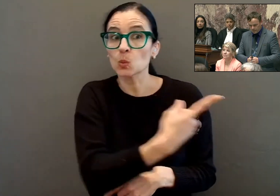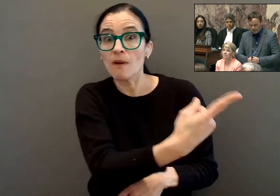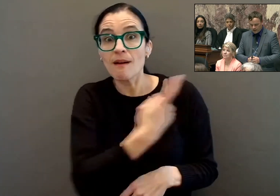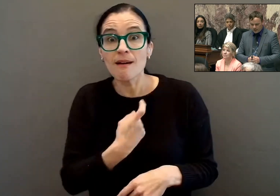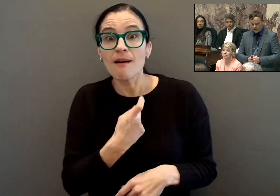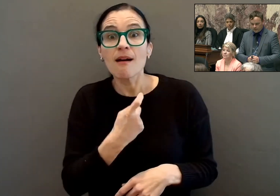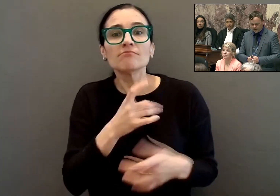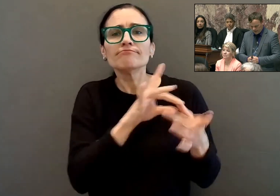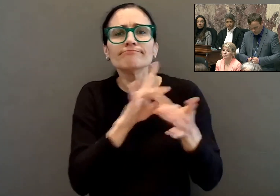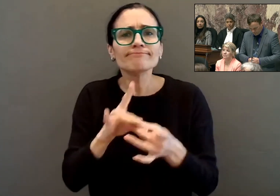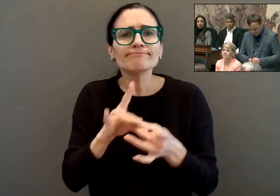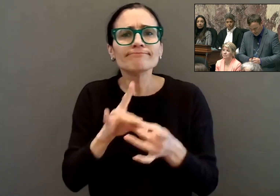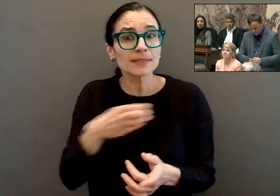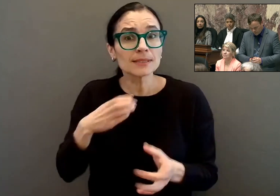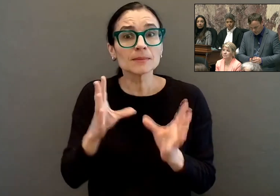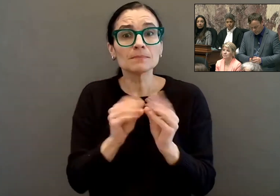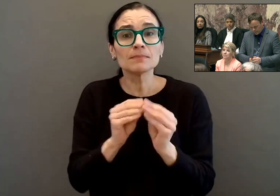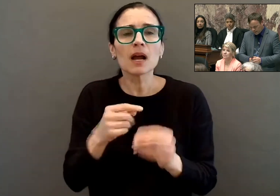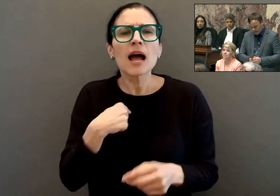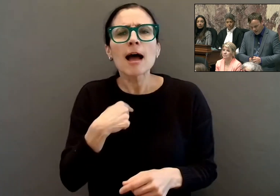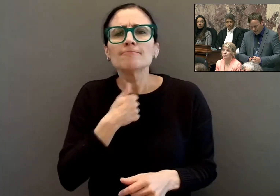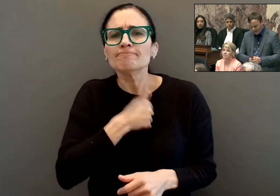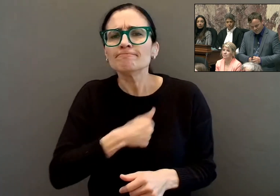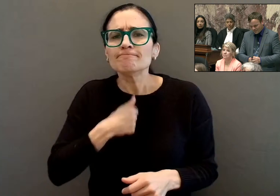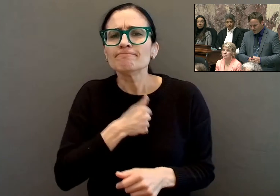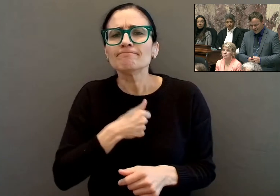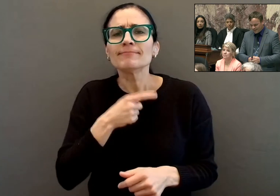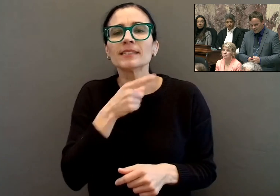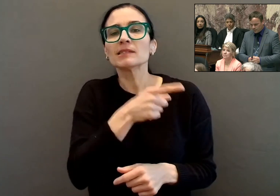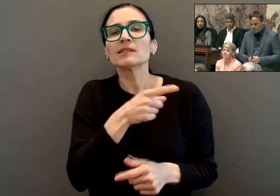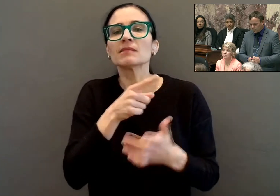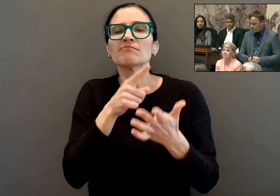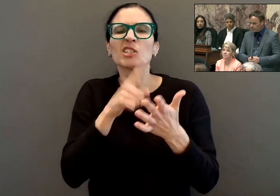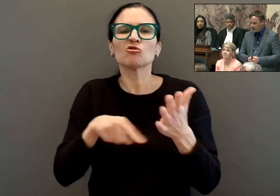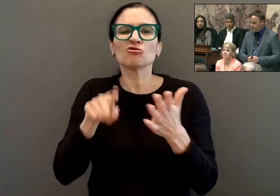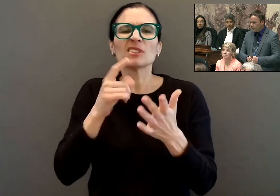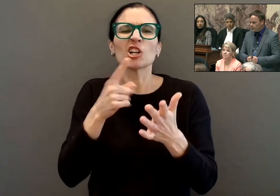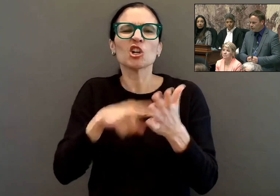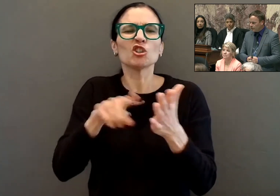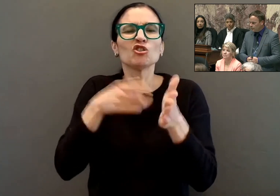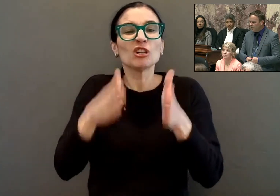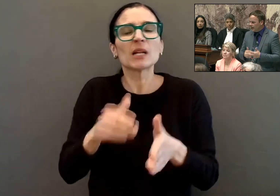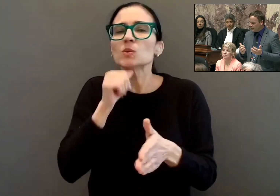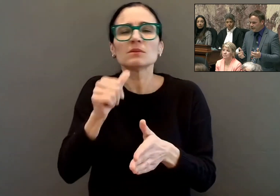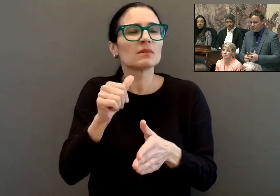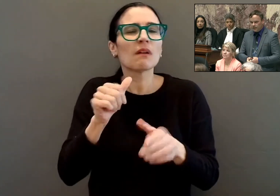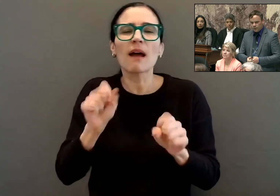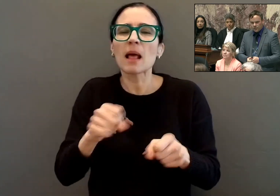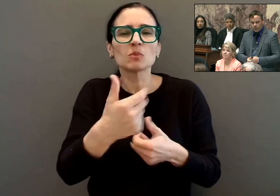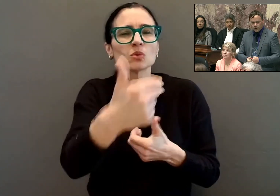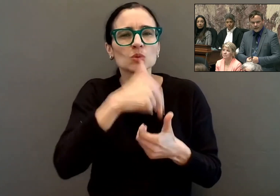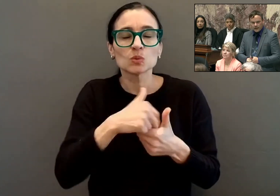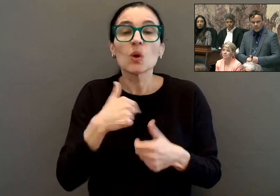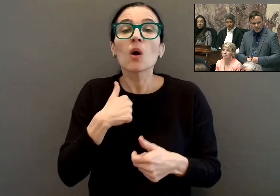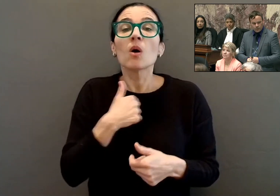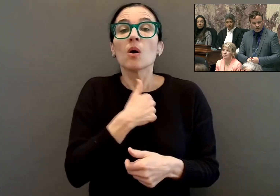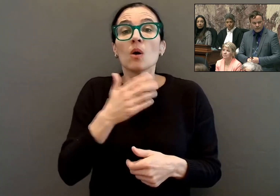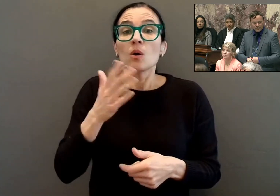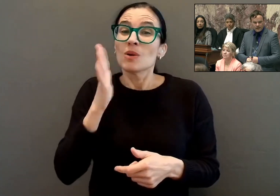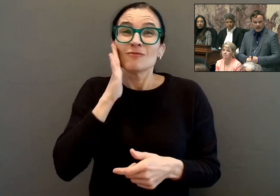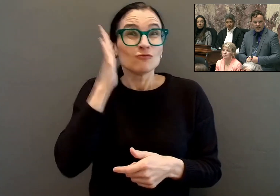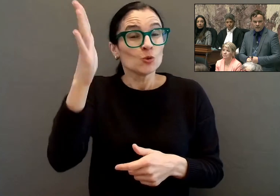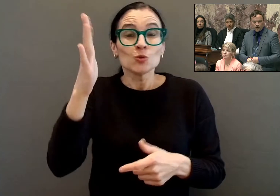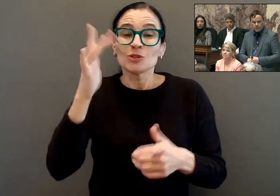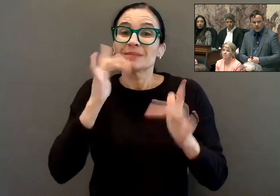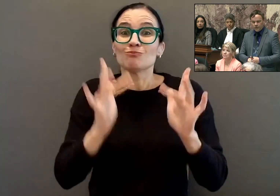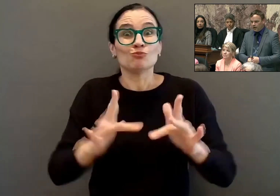join us. I send her my best wishes, but I've just got to say the future is bright for tourism. I'm keen that we're supporting it. I'm keen we're